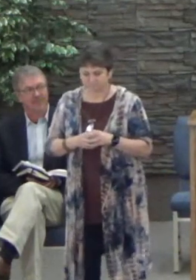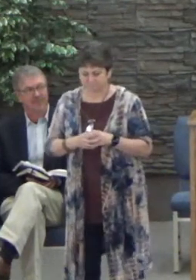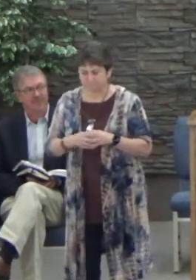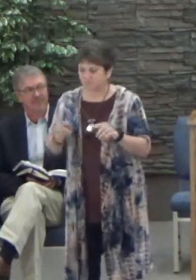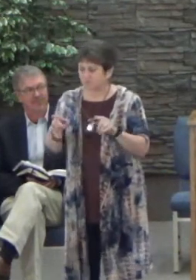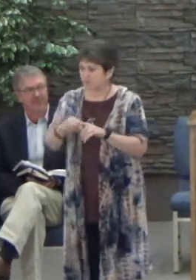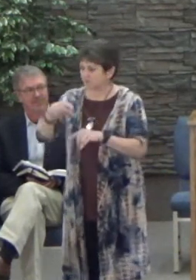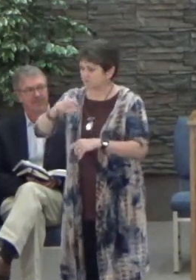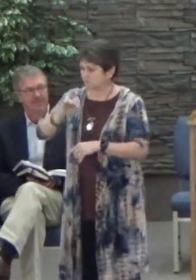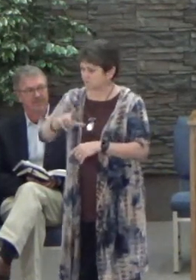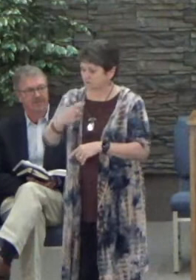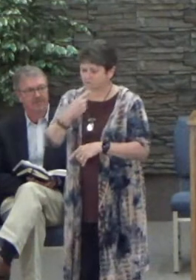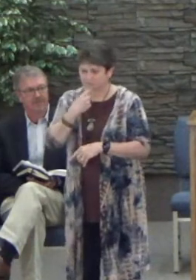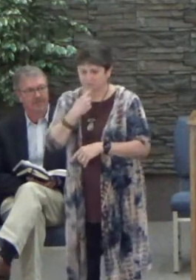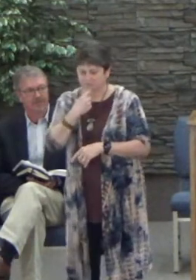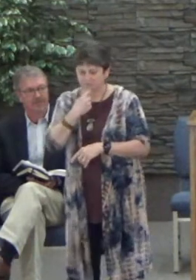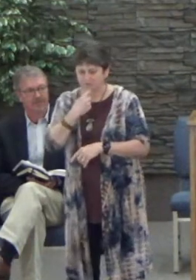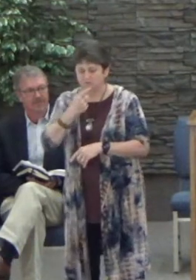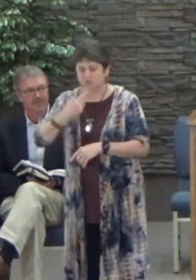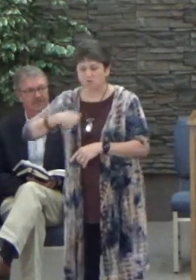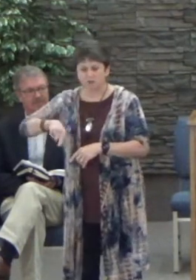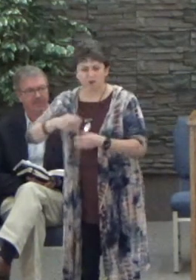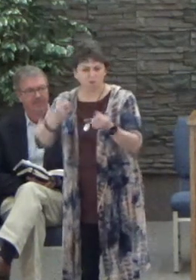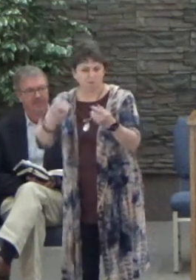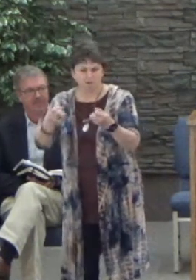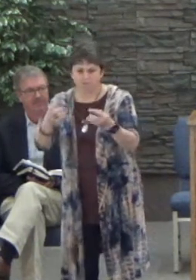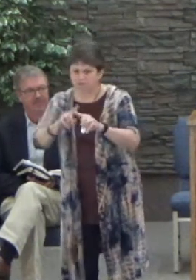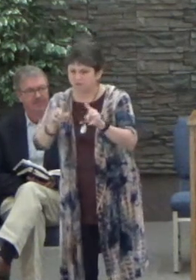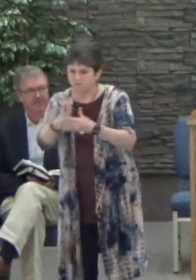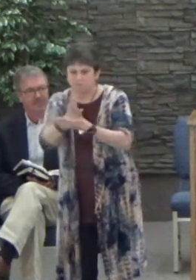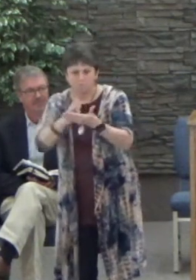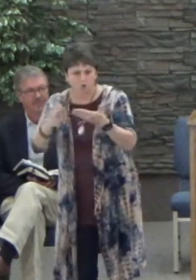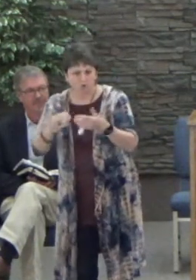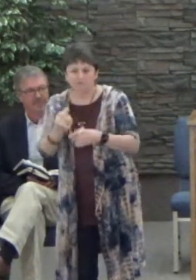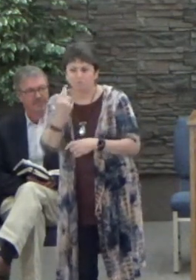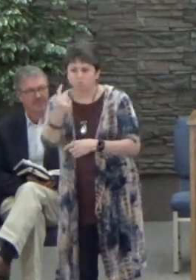As Paul points out, we are many, many members of one body.